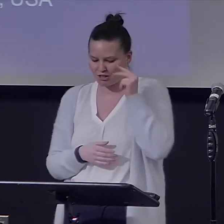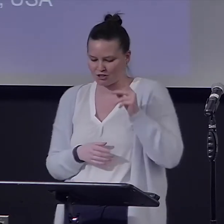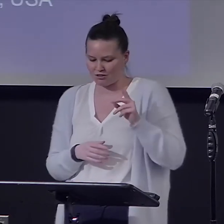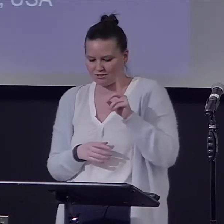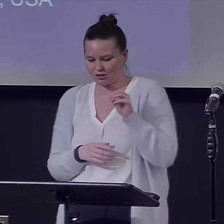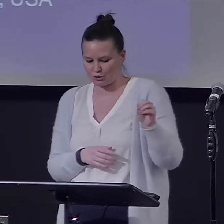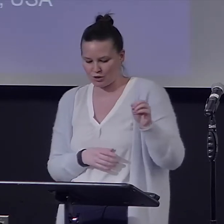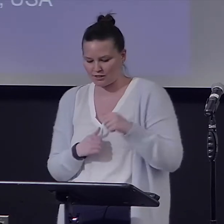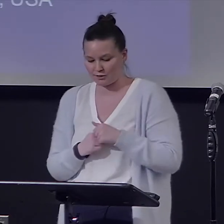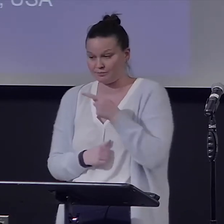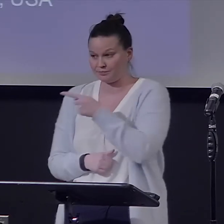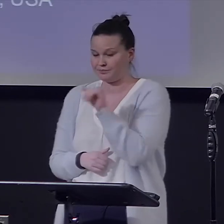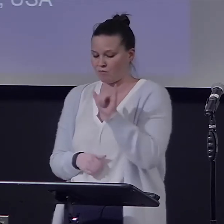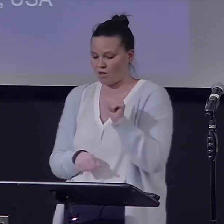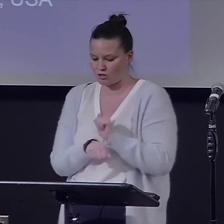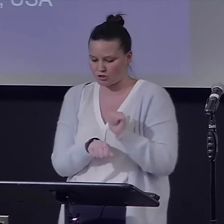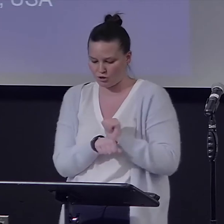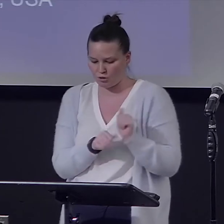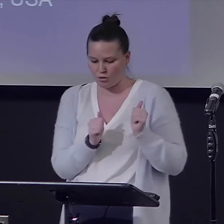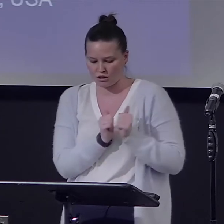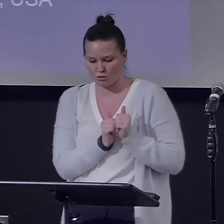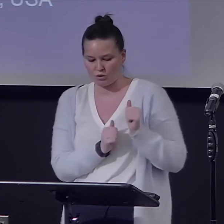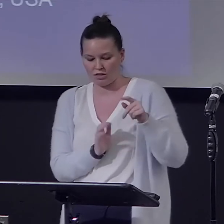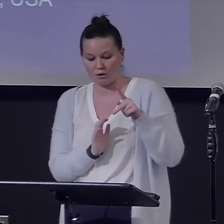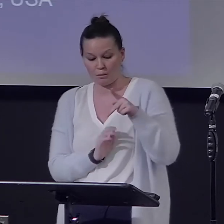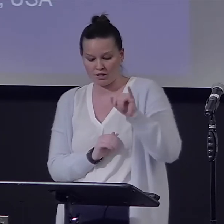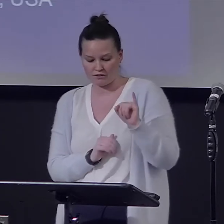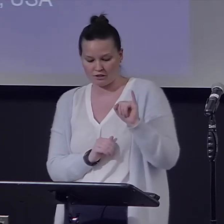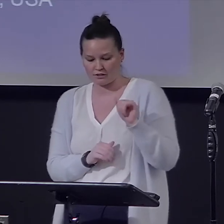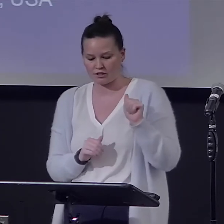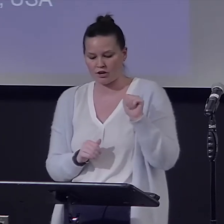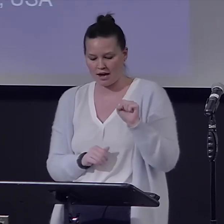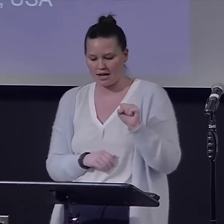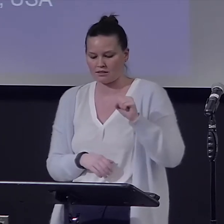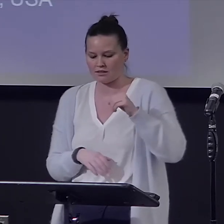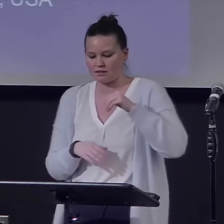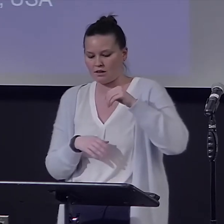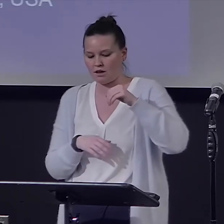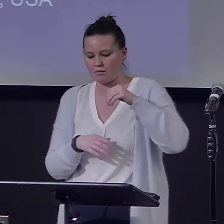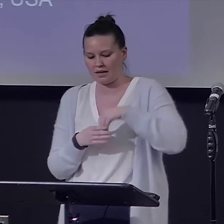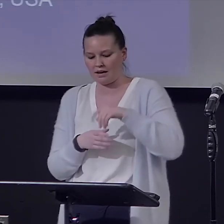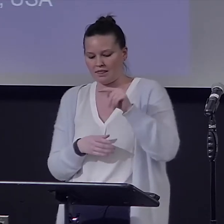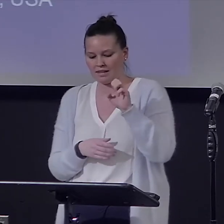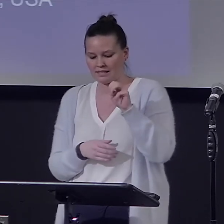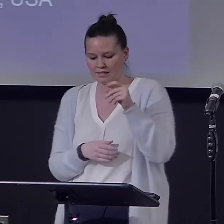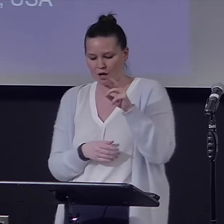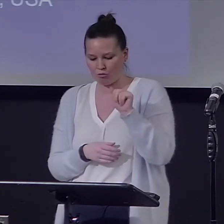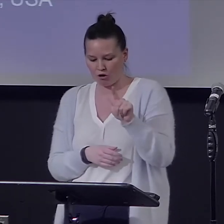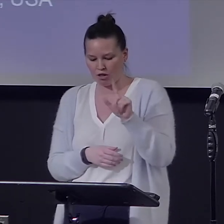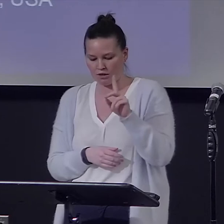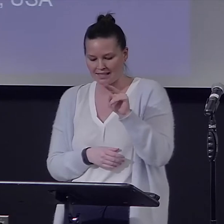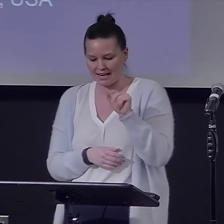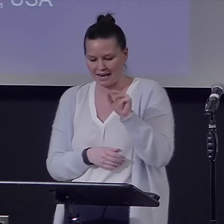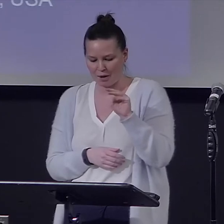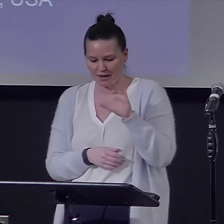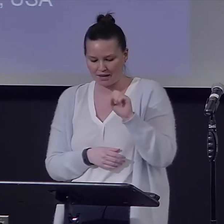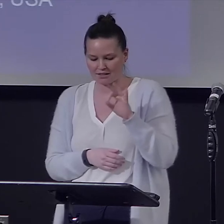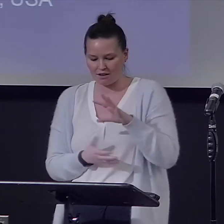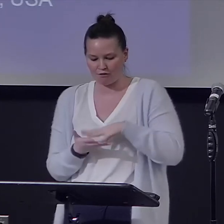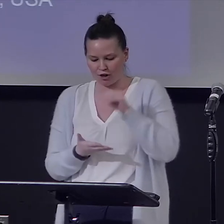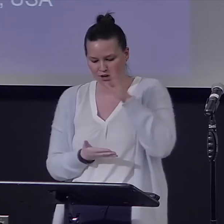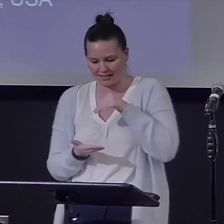she has also worked as a principal investigator in the temporal dynamics of